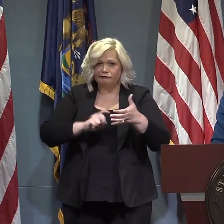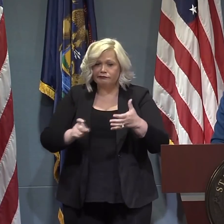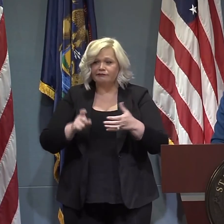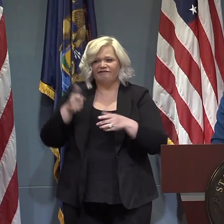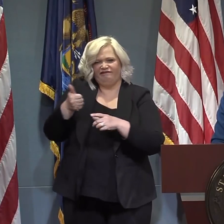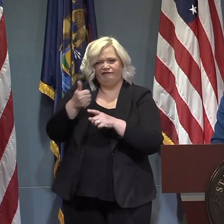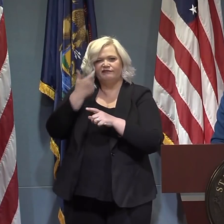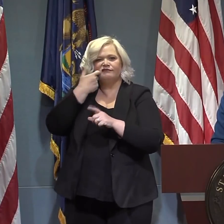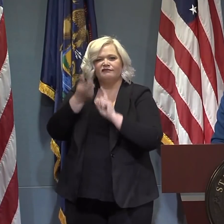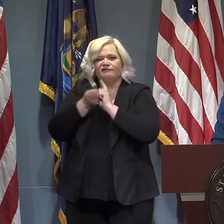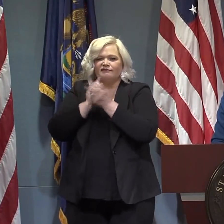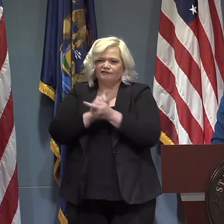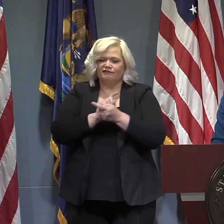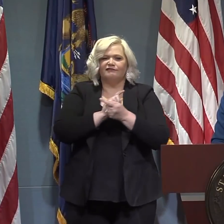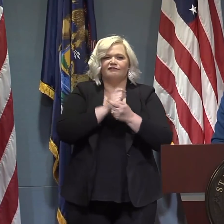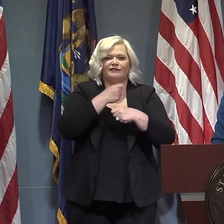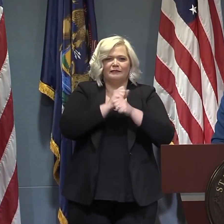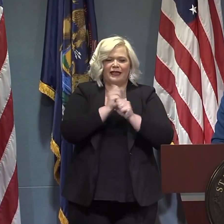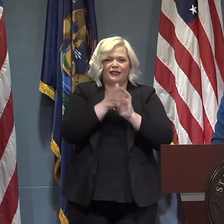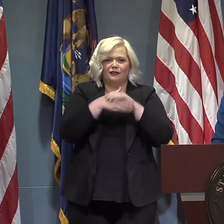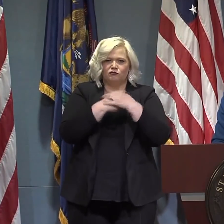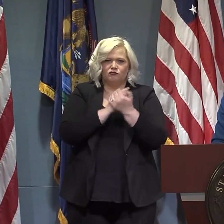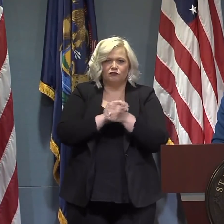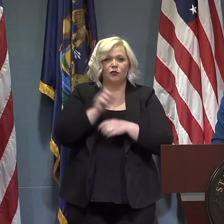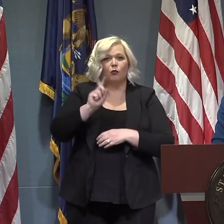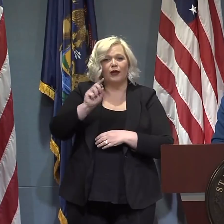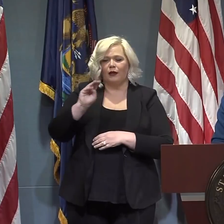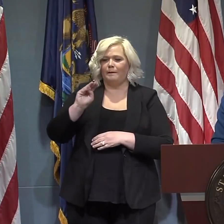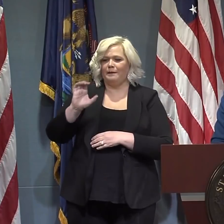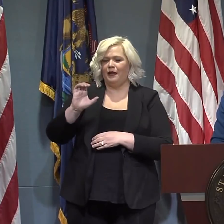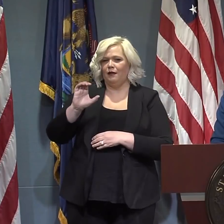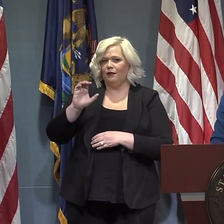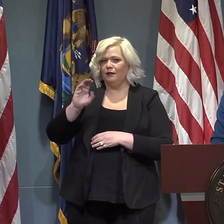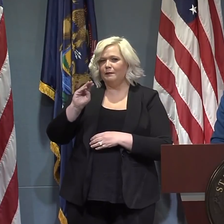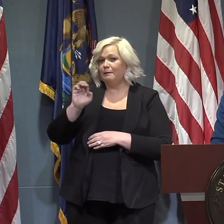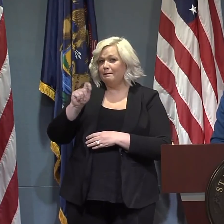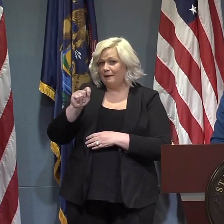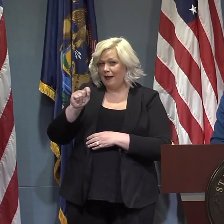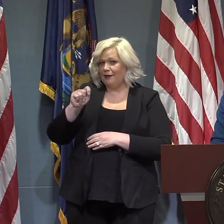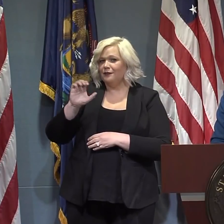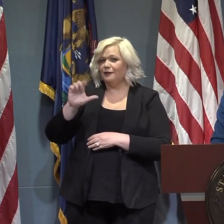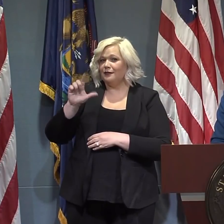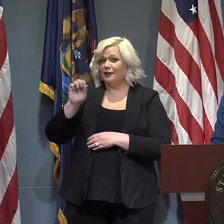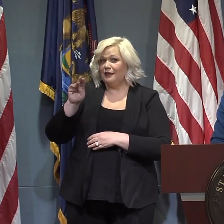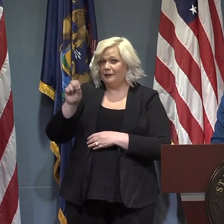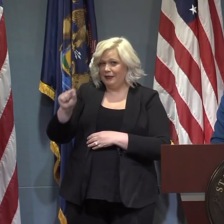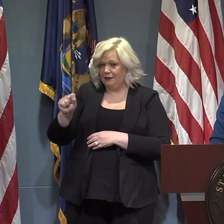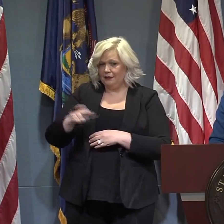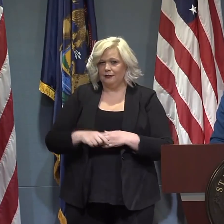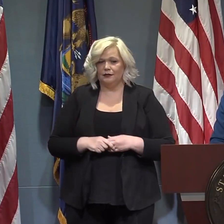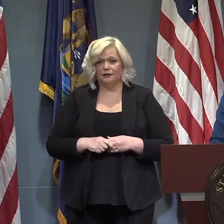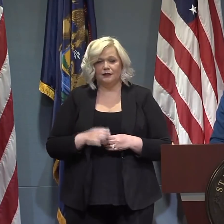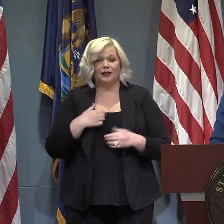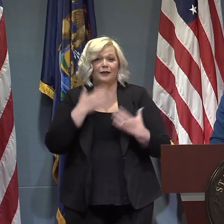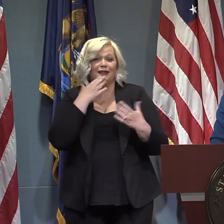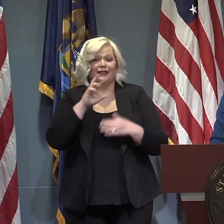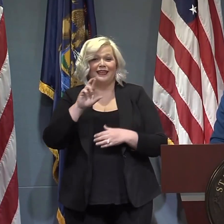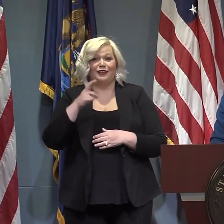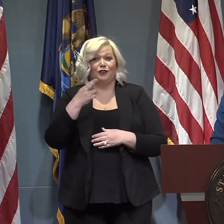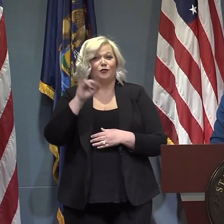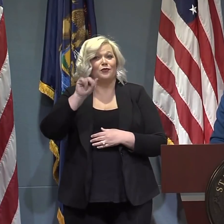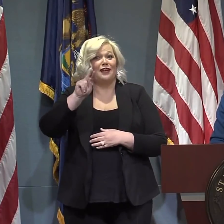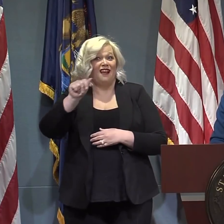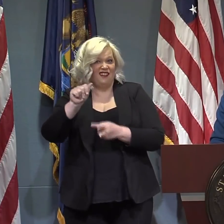hand sanitizer in their Mount Clemens, Michigan plant. I want to thank Rihanna, yes, that